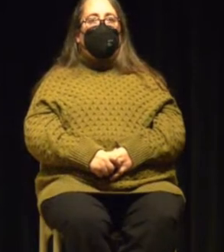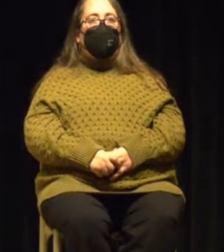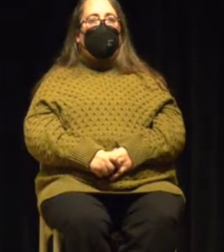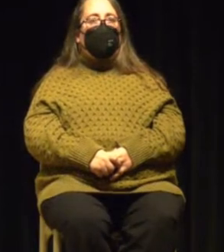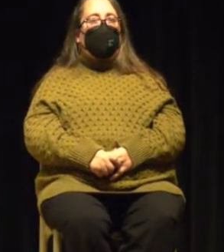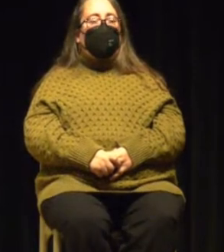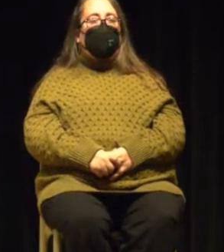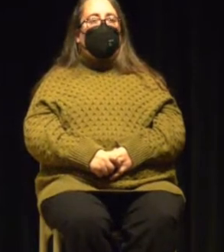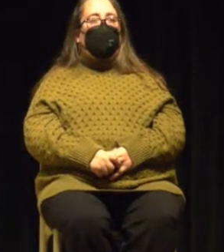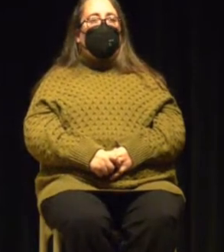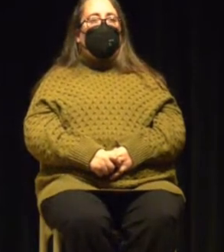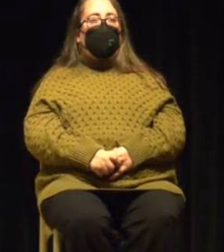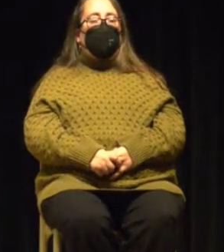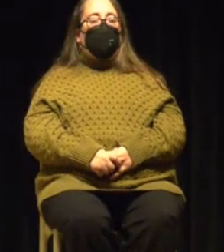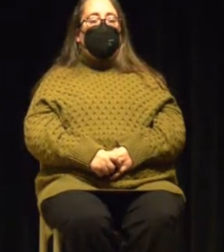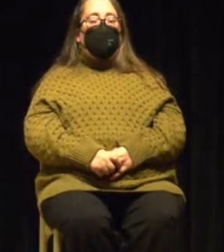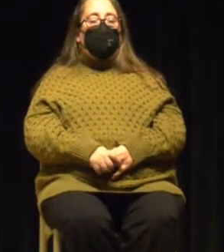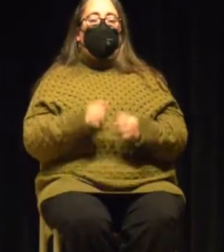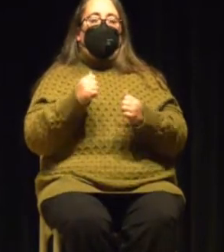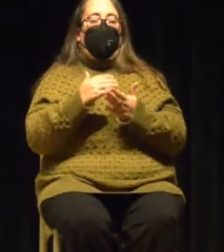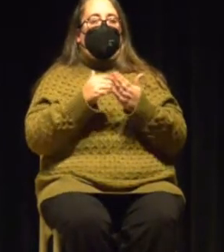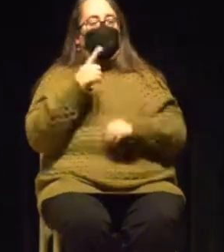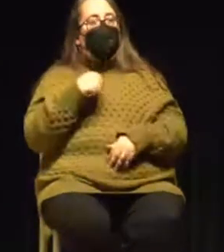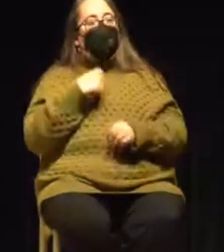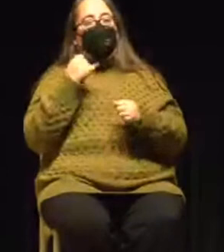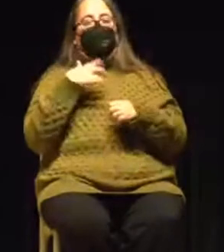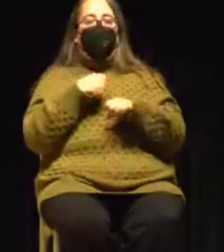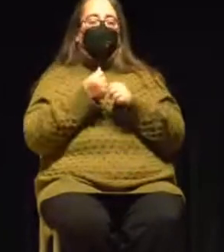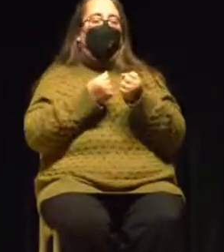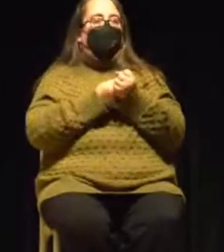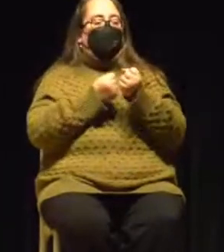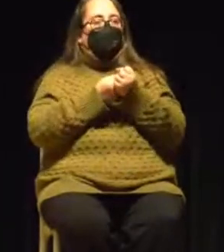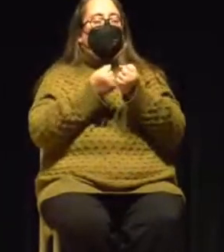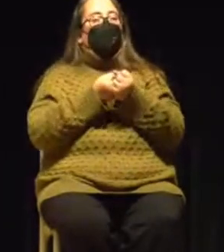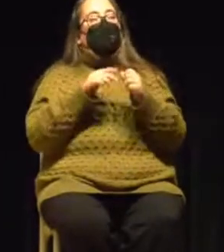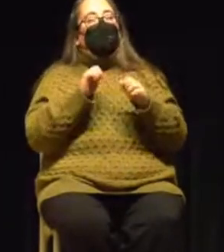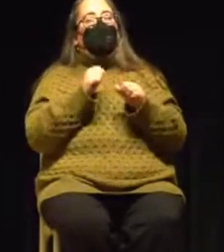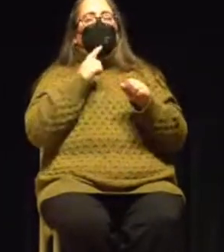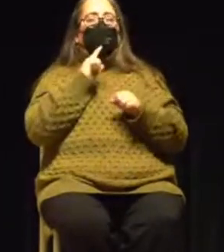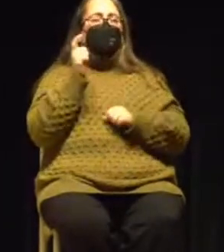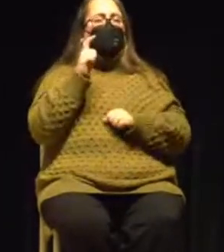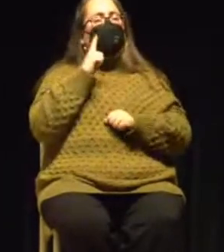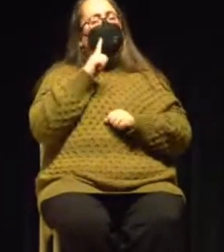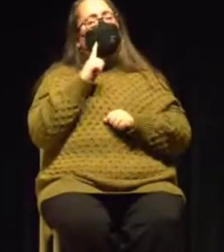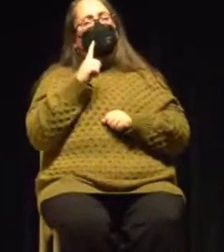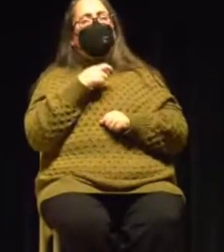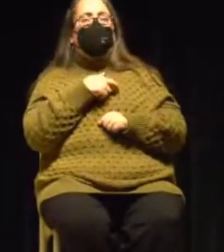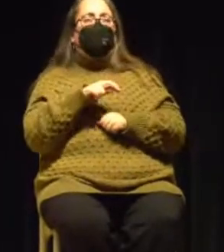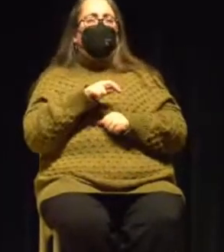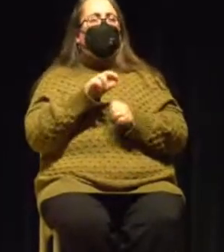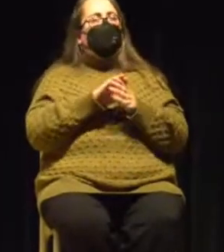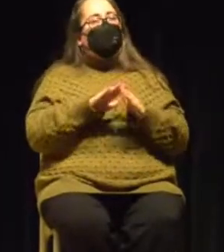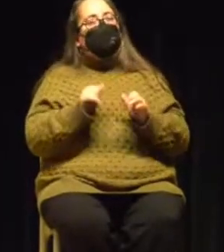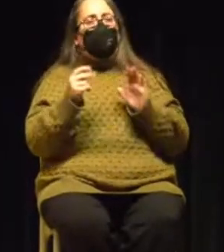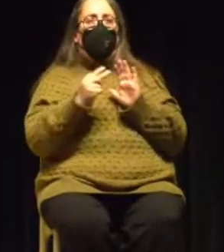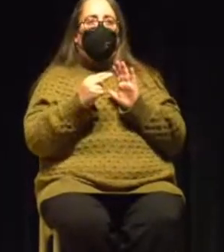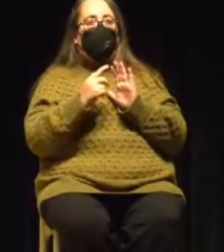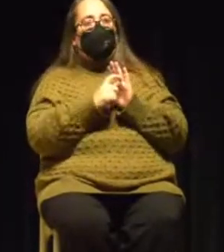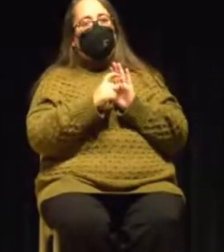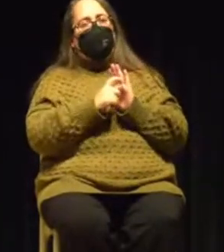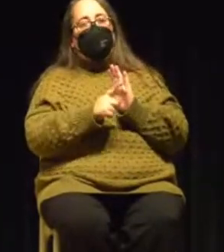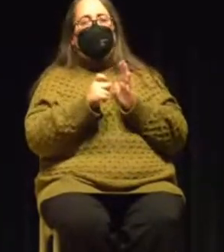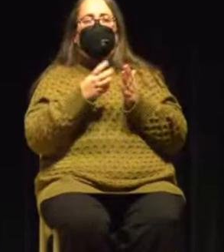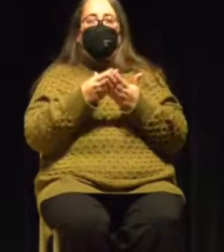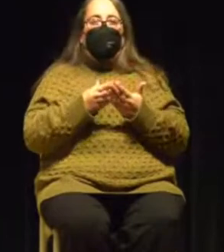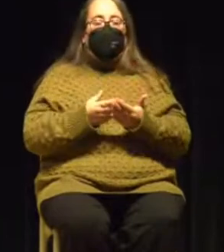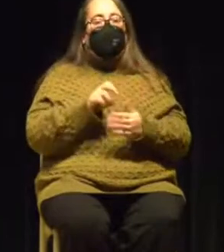it was such like a profound lesson for me because I had spent years in advocacy doing the Islam is a religion of peace. Look at what the scriptures say, you know, and these are the facts